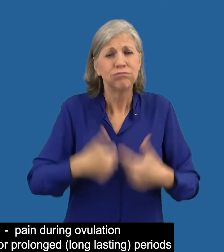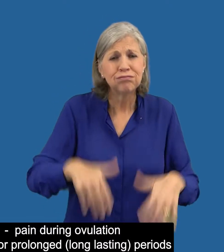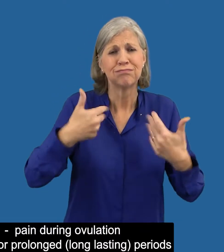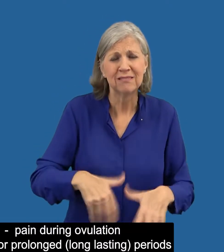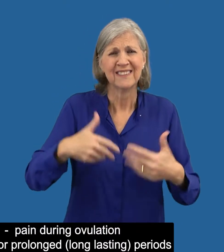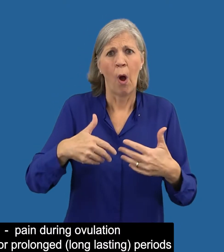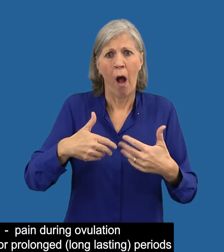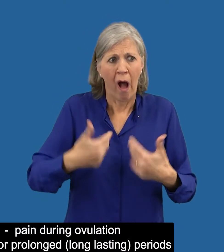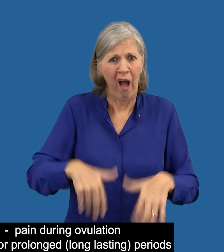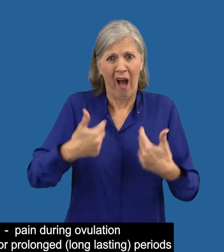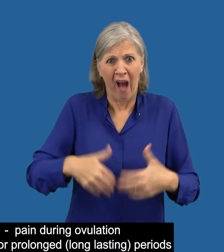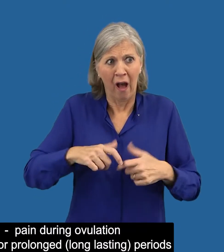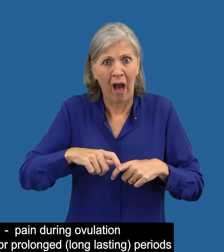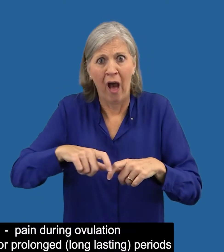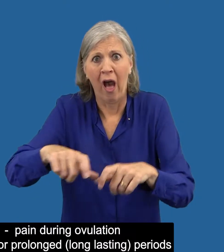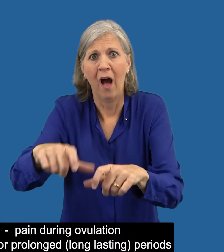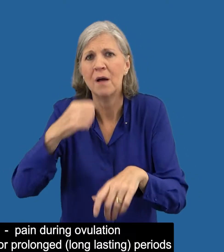Heavy or prolonged, long-lasting periods.